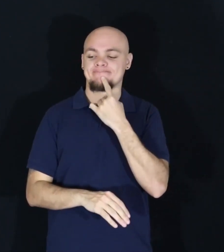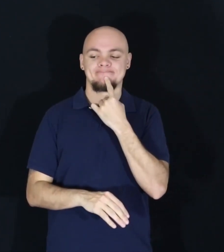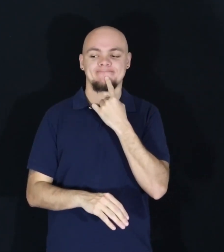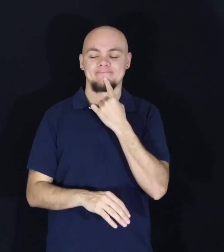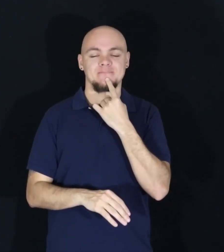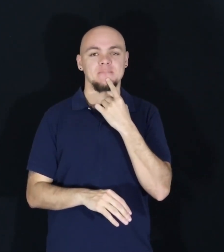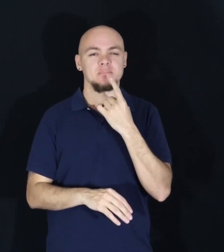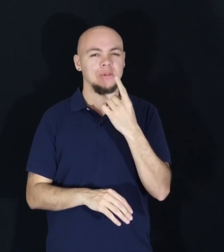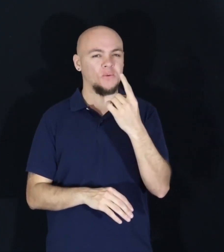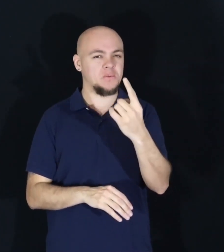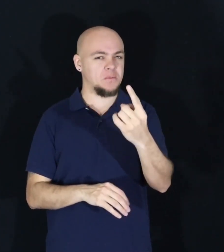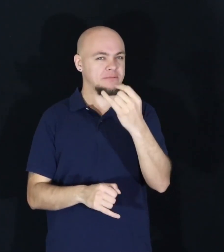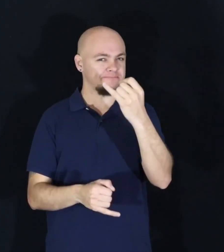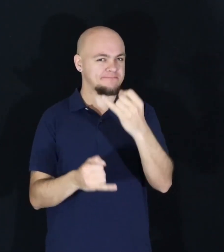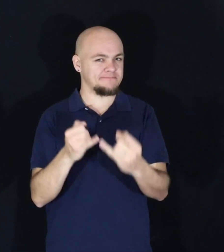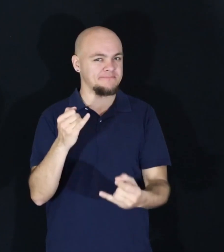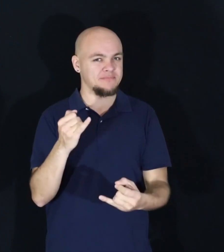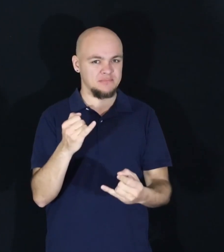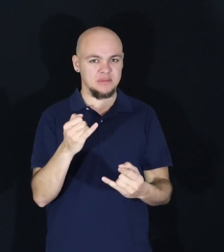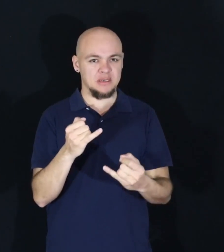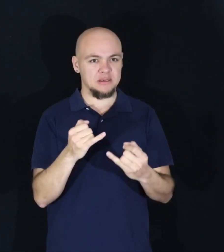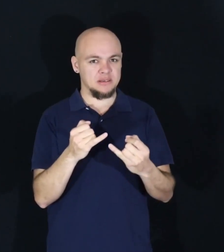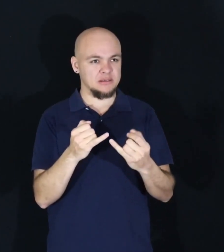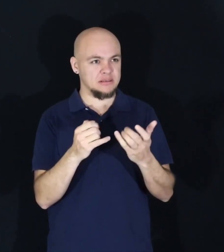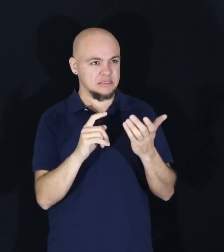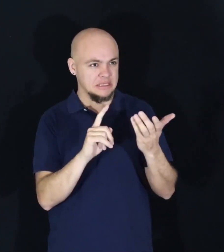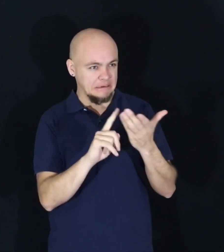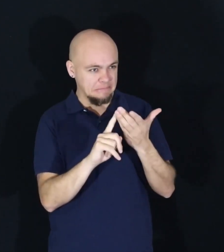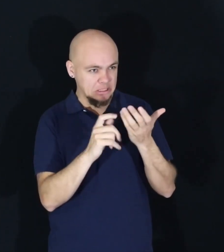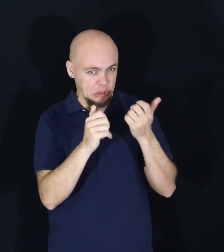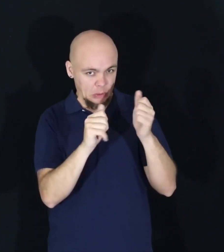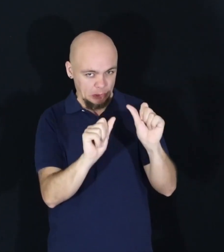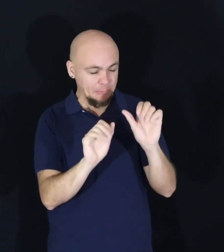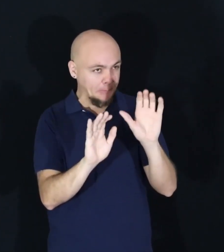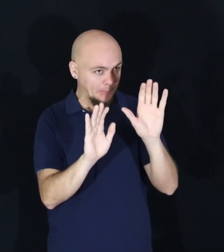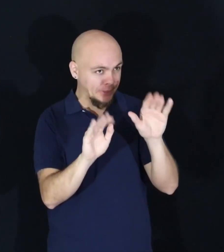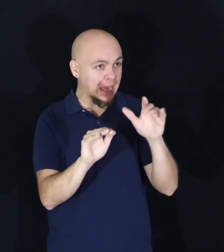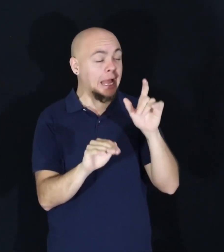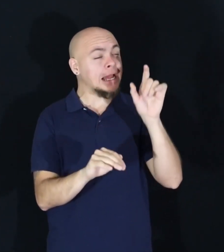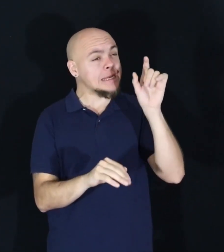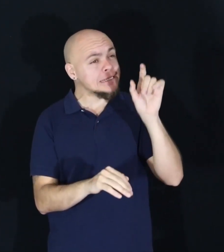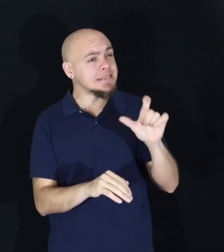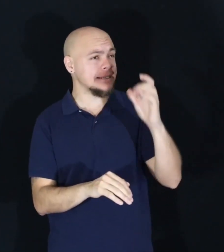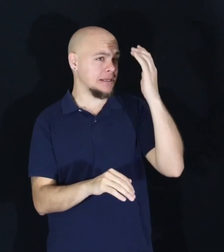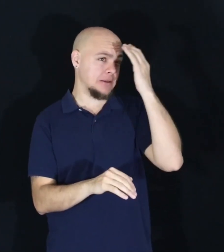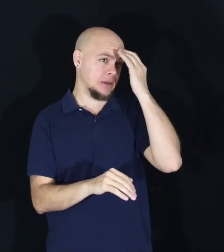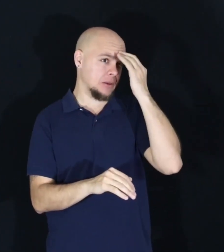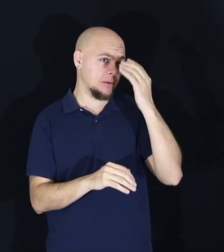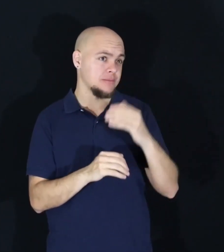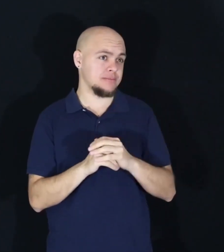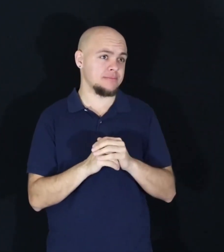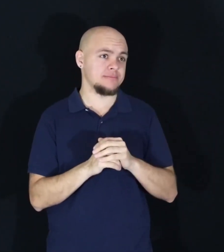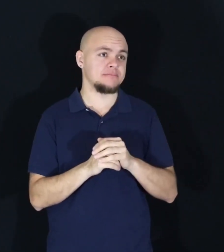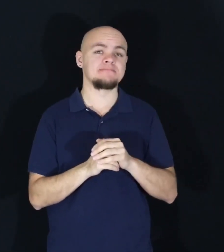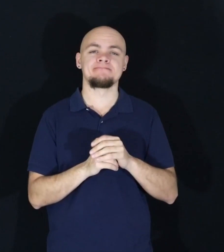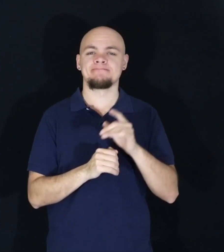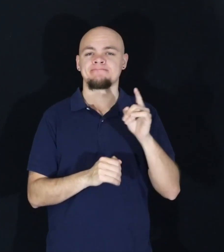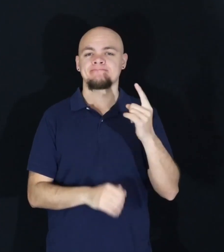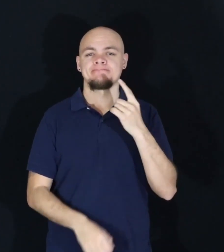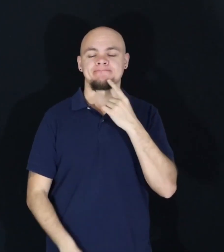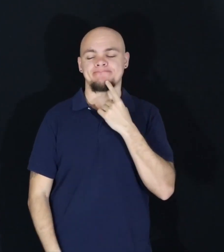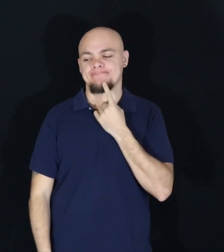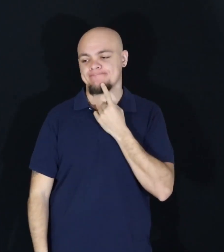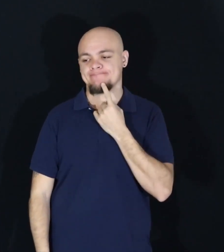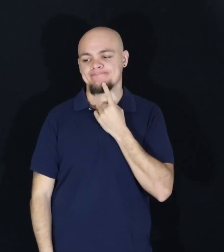gave one final attempt to convince him as I said, "I need to know." After hearing this, he tilted his